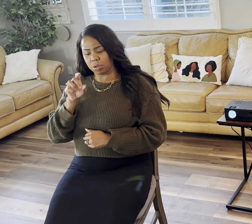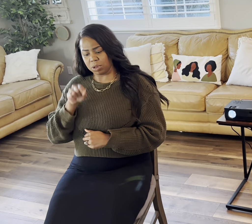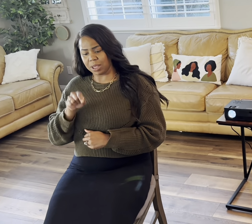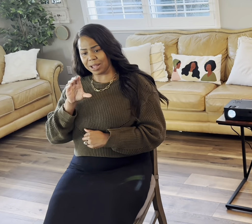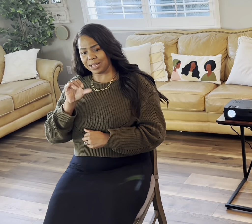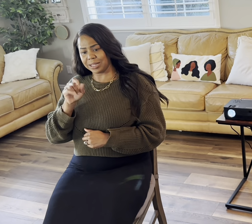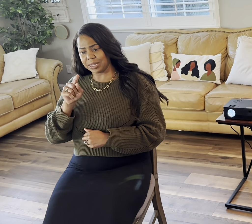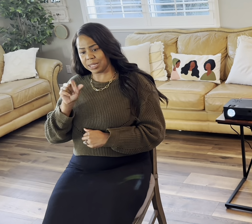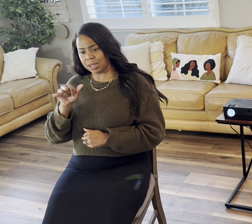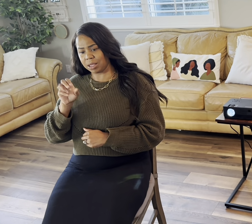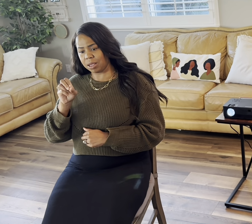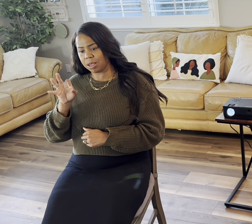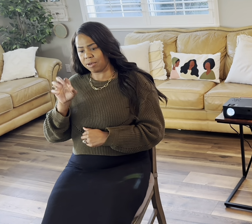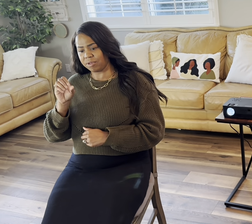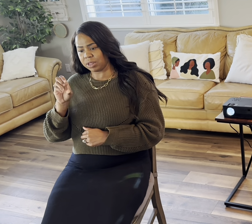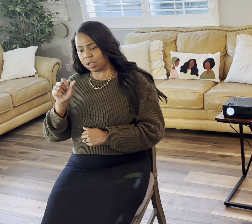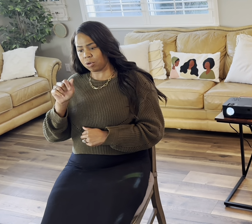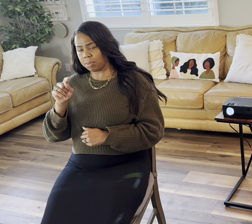www.cityofsacramento.gov.